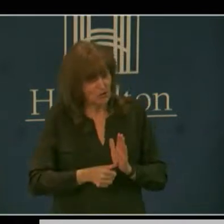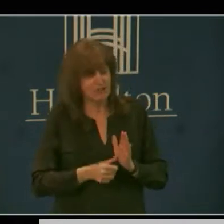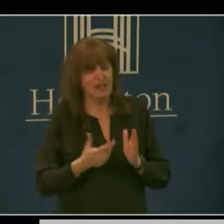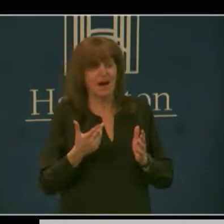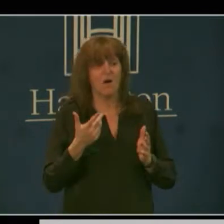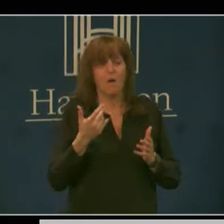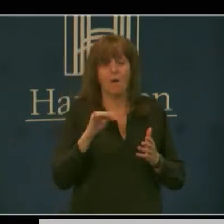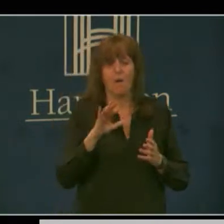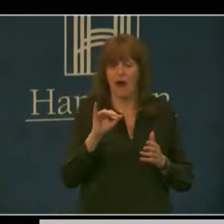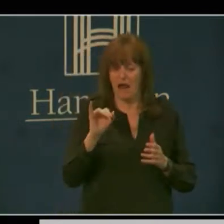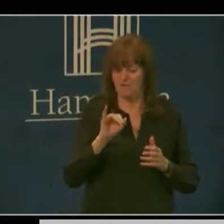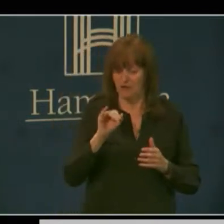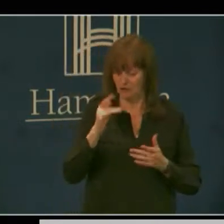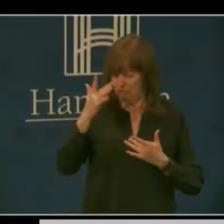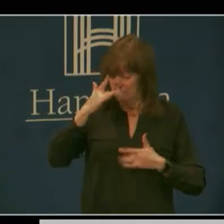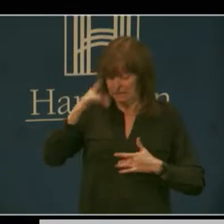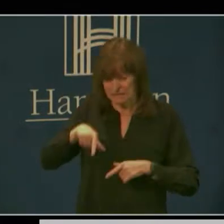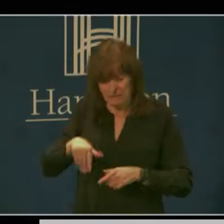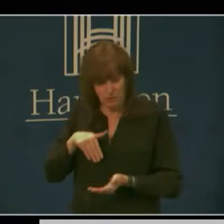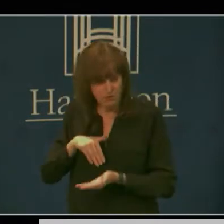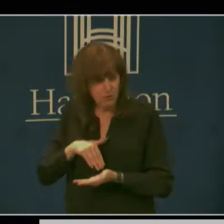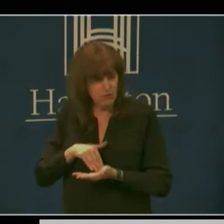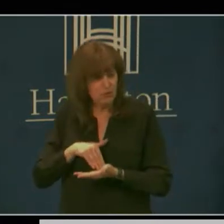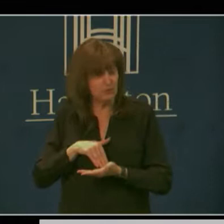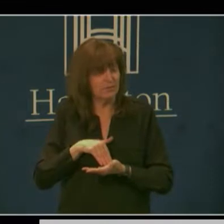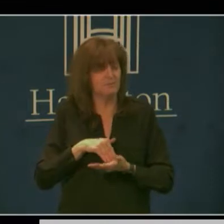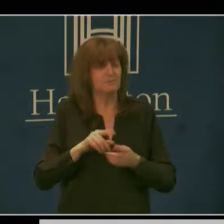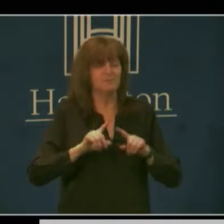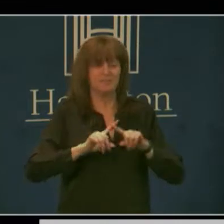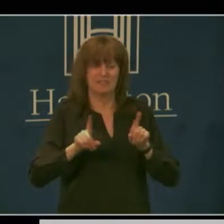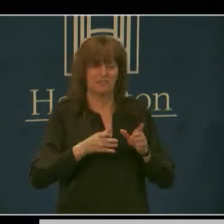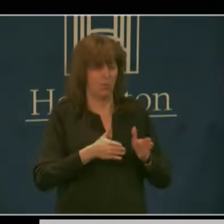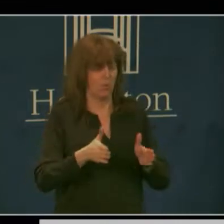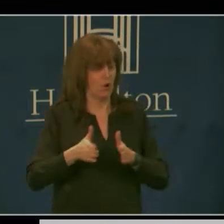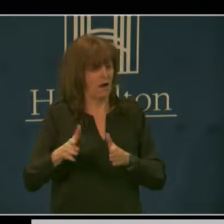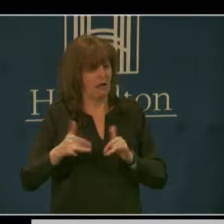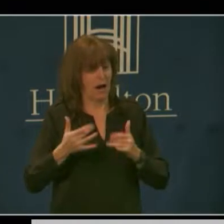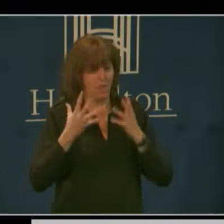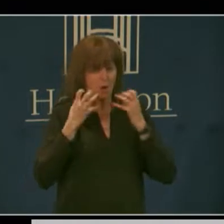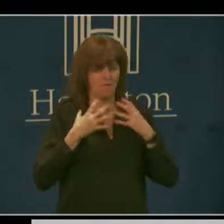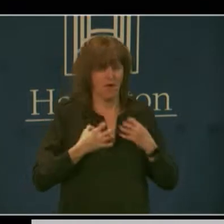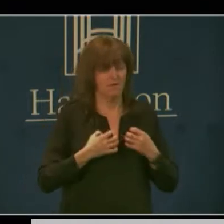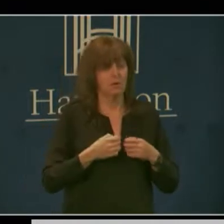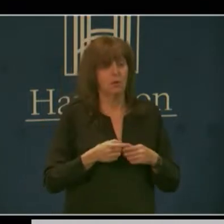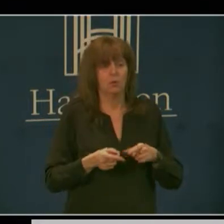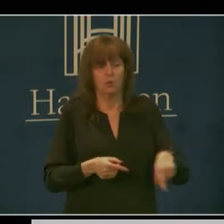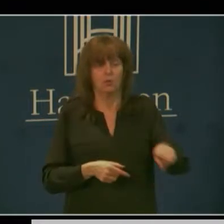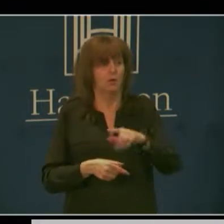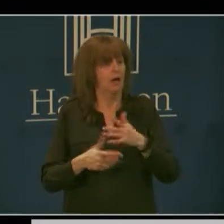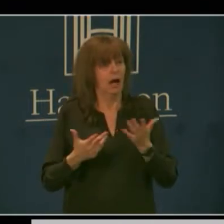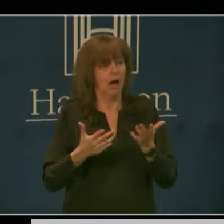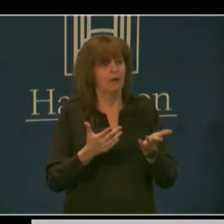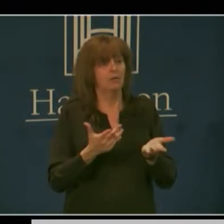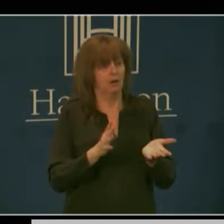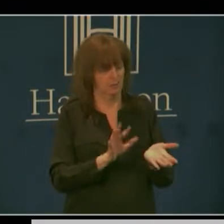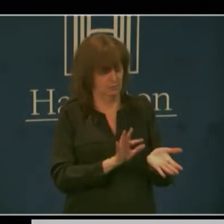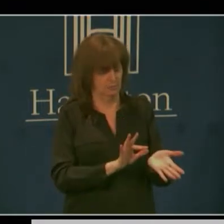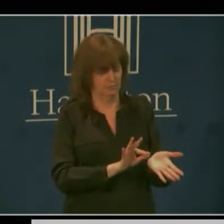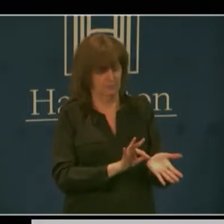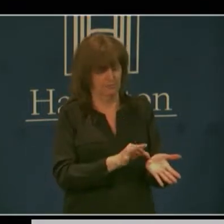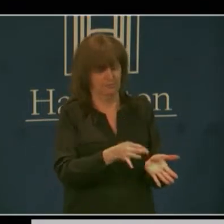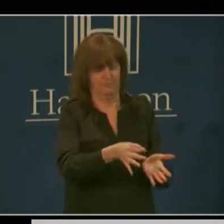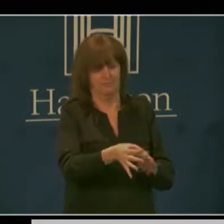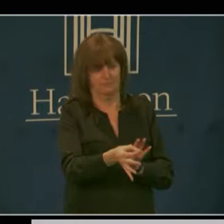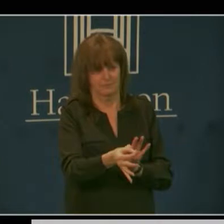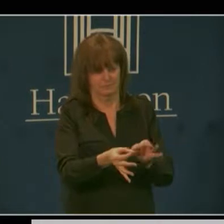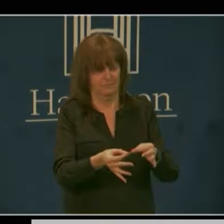I think the important part of it is if they're disposable gloves, then dispose of them. Dispose of them in the garbage so that they're